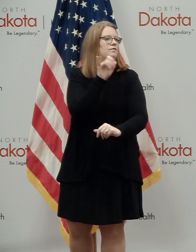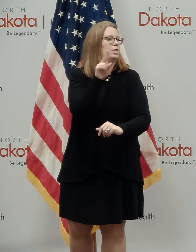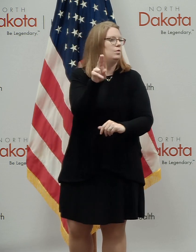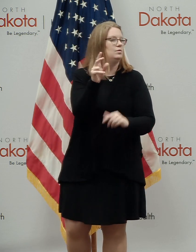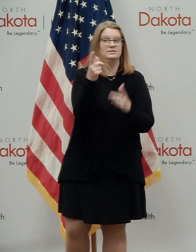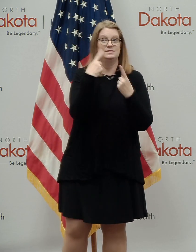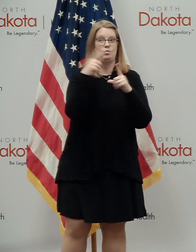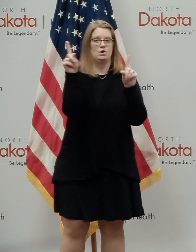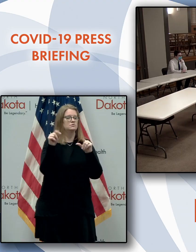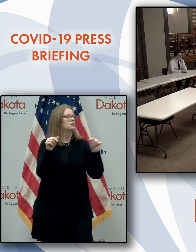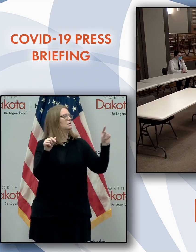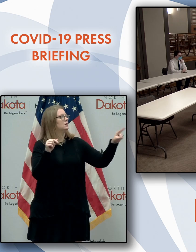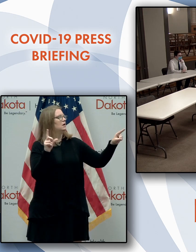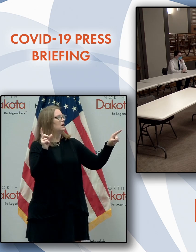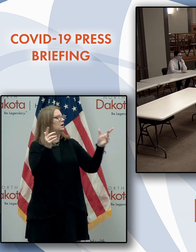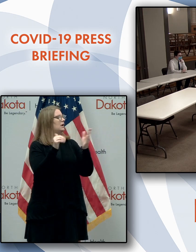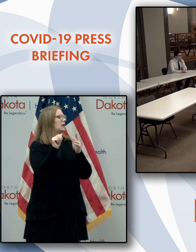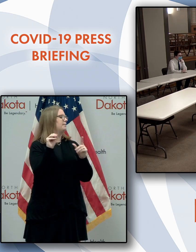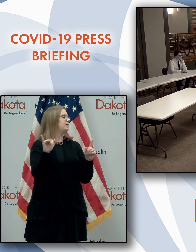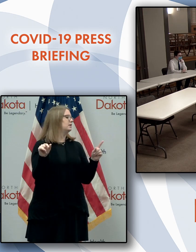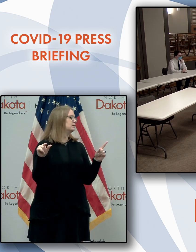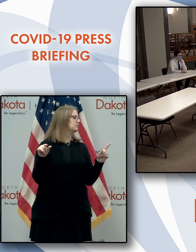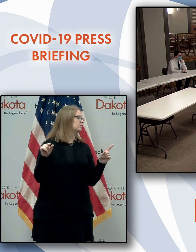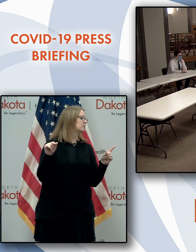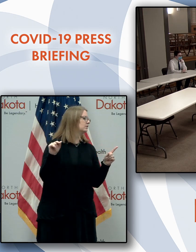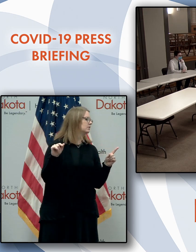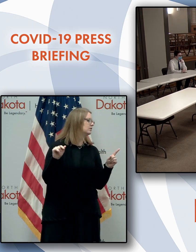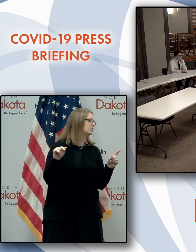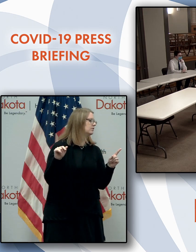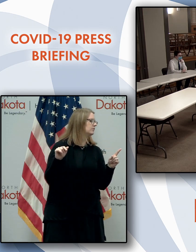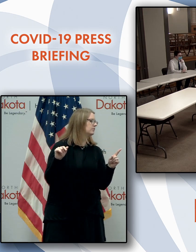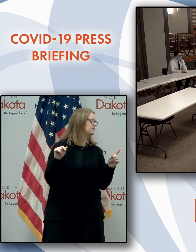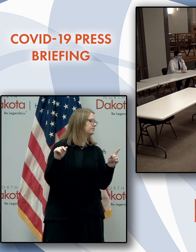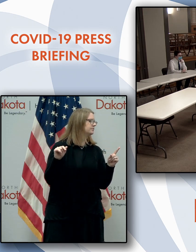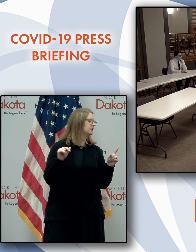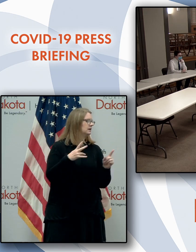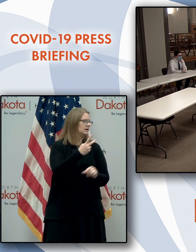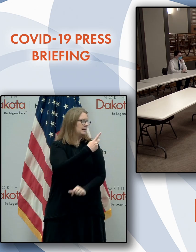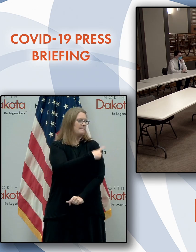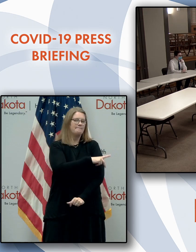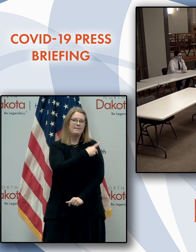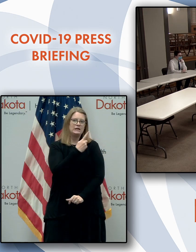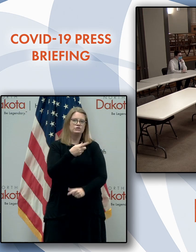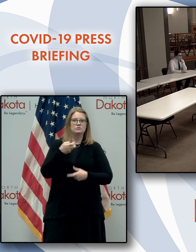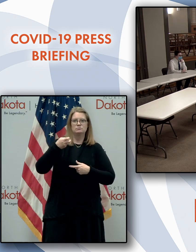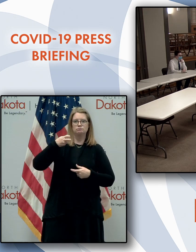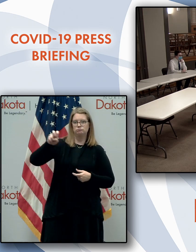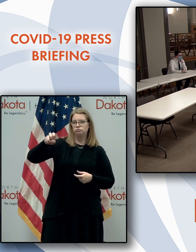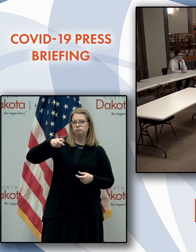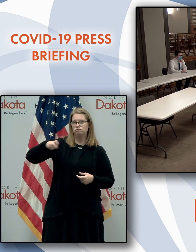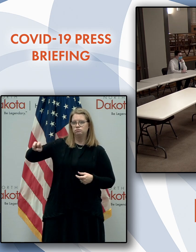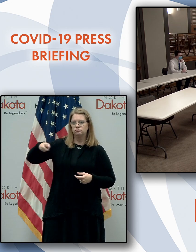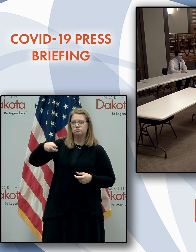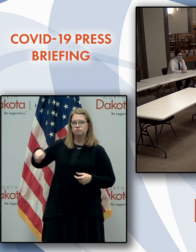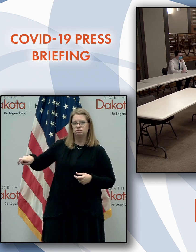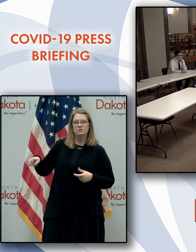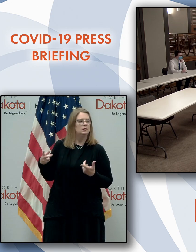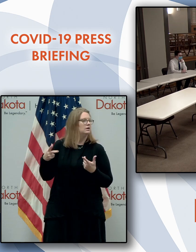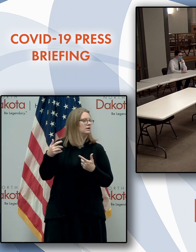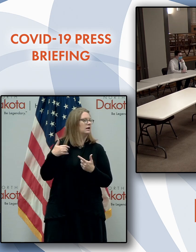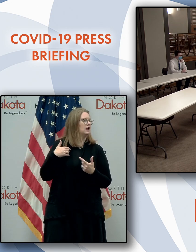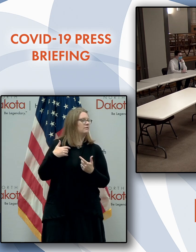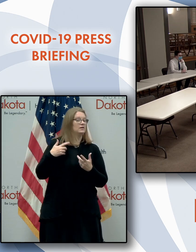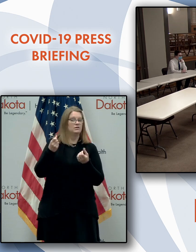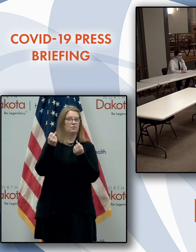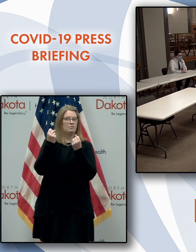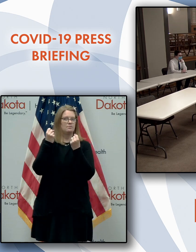One quick question for you. You had mentioned that, transferring patients is one way that hospitals are, dealing with high